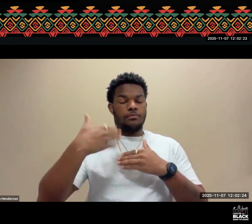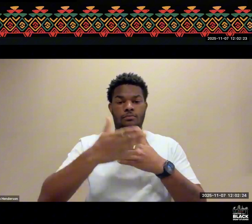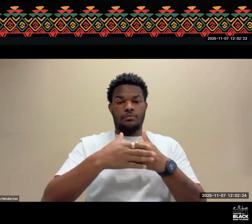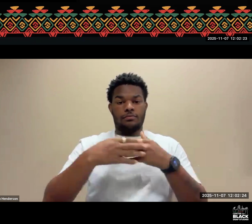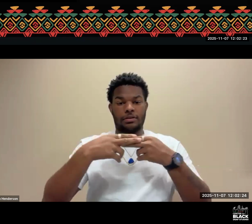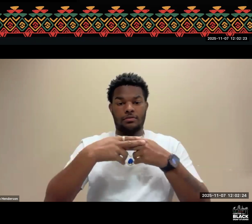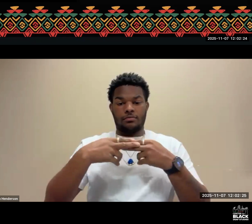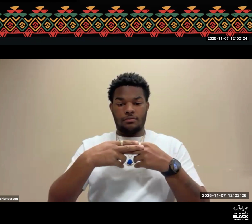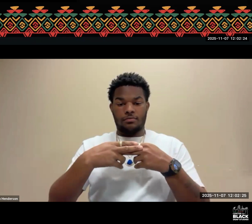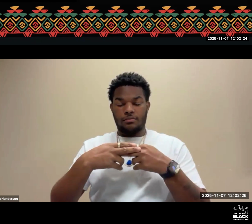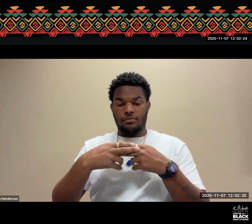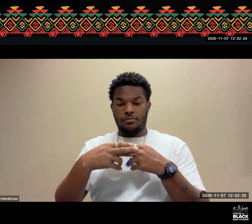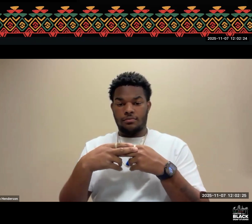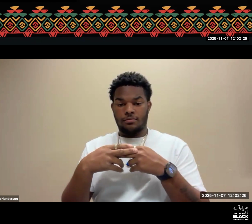Next slide, please.